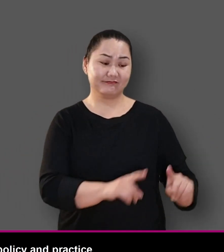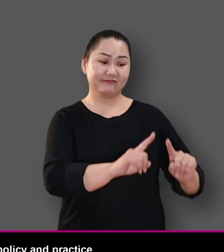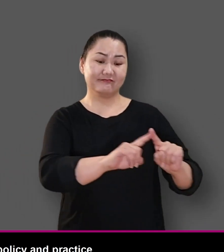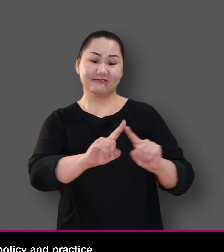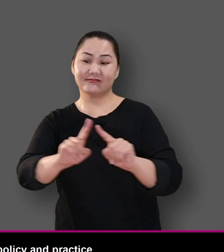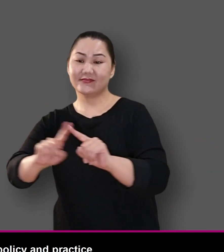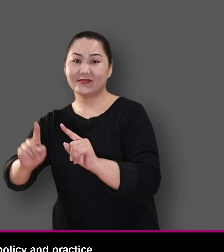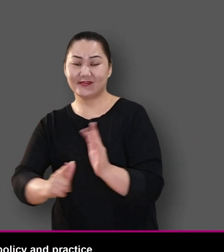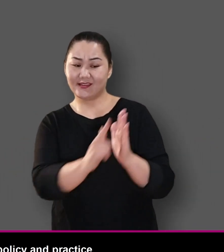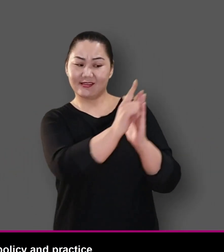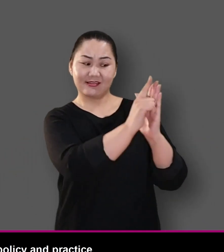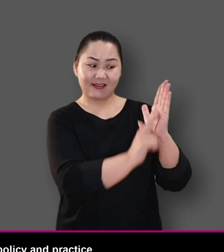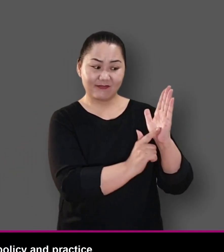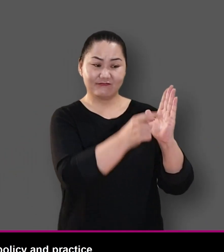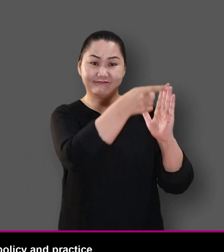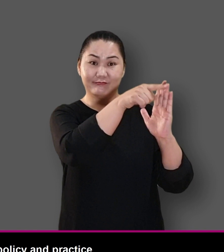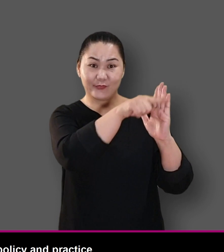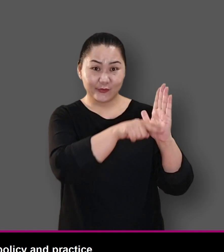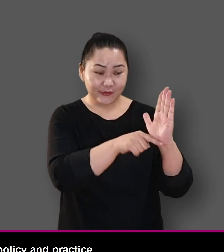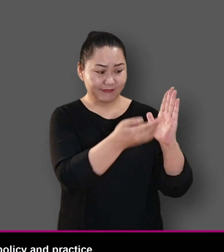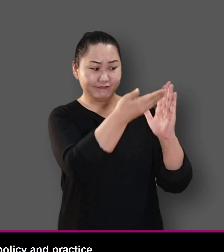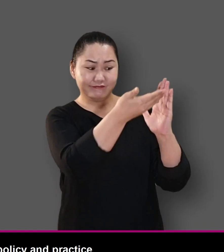Changes in policy and practice